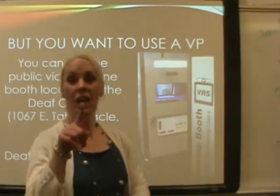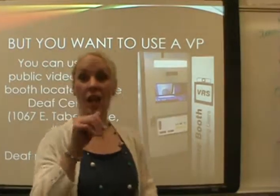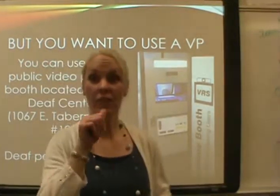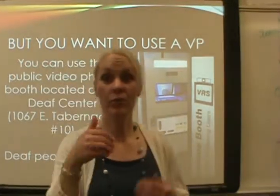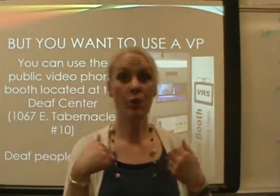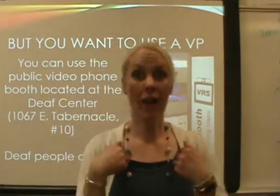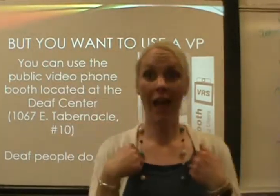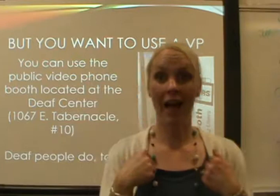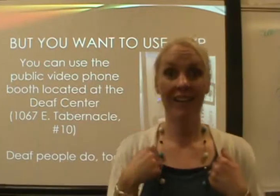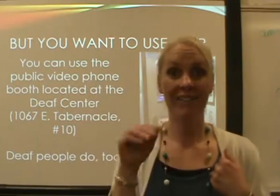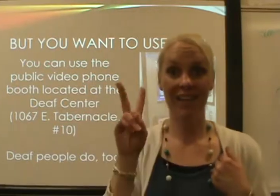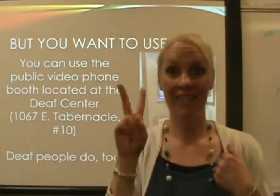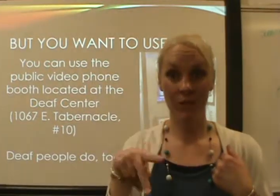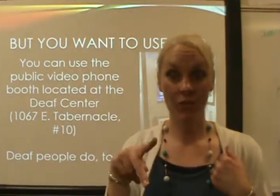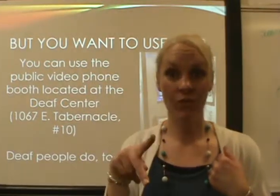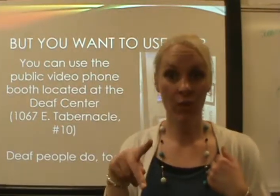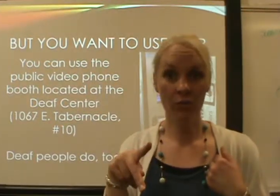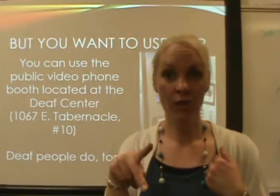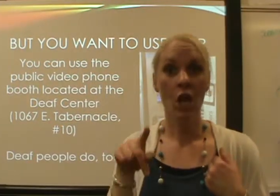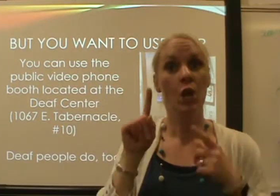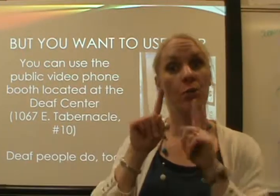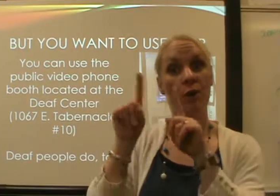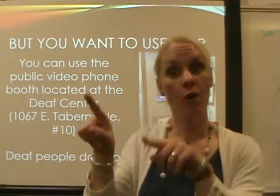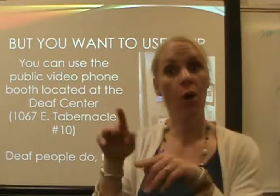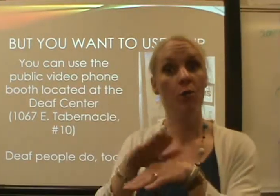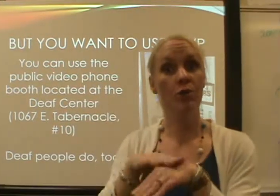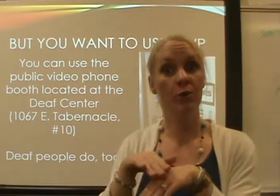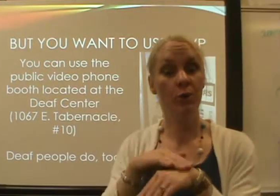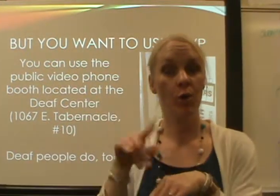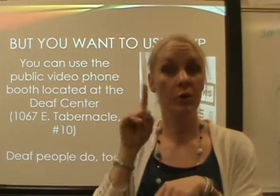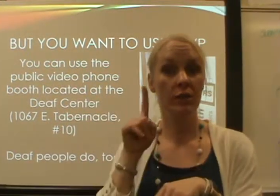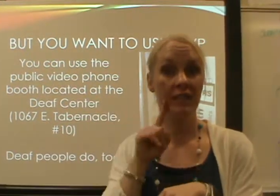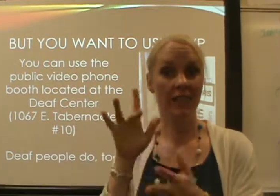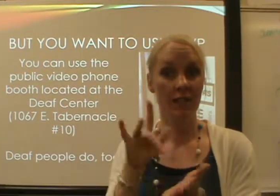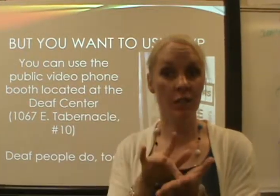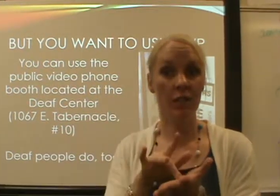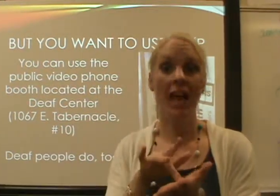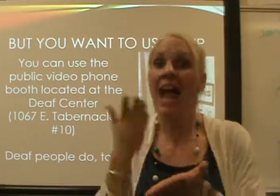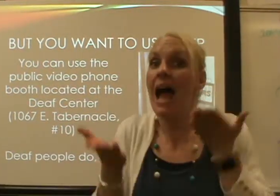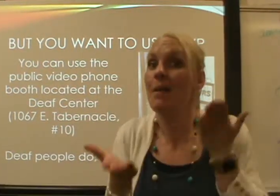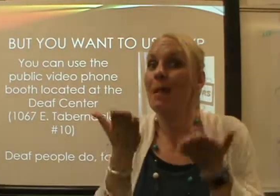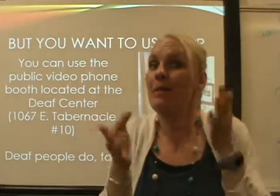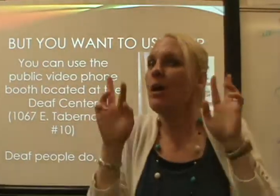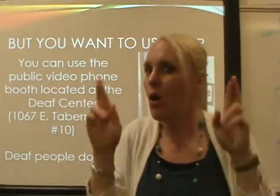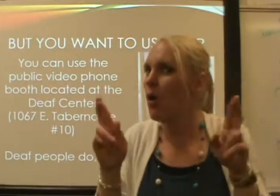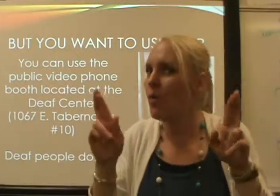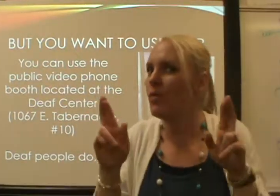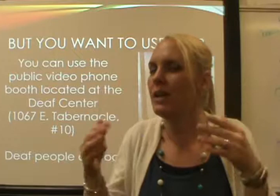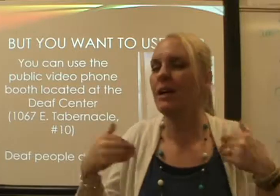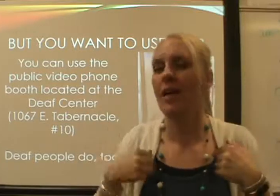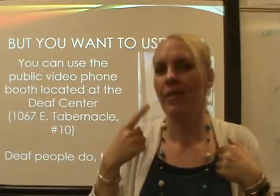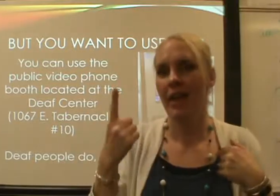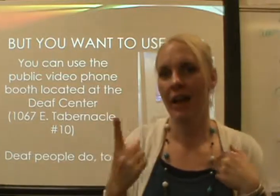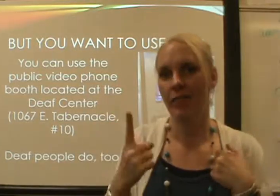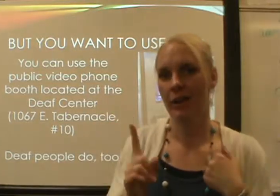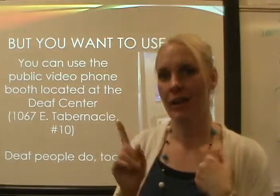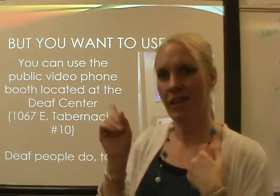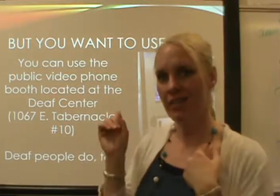If you don't have a video phone, you can go to your local deaf center and maybe, hopefully, they have one. This